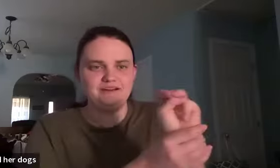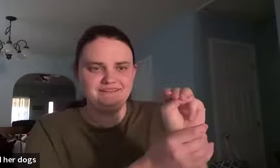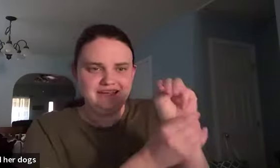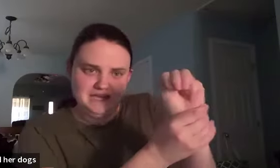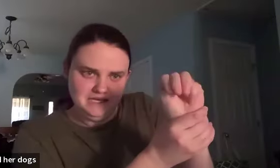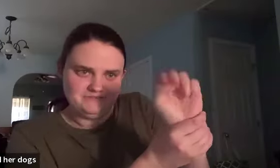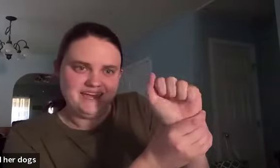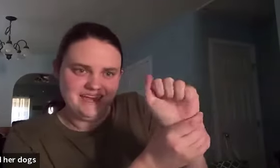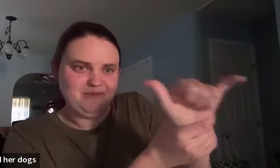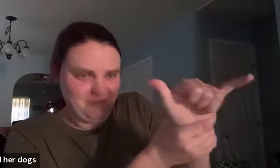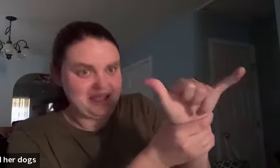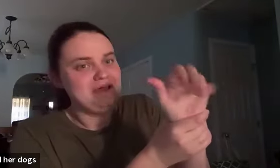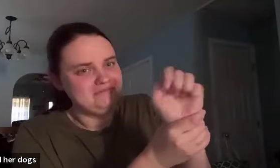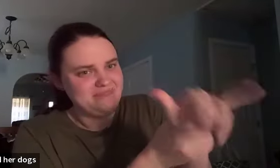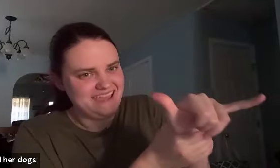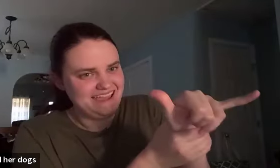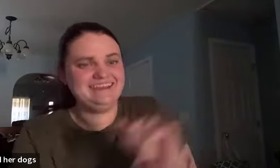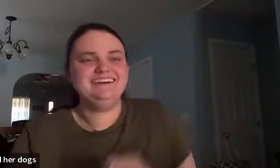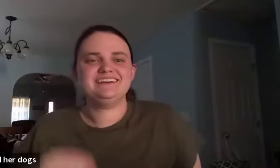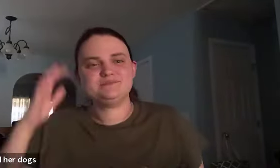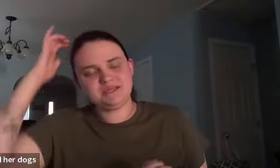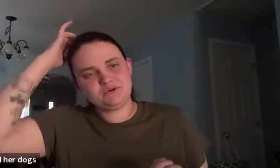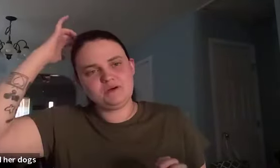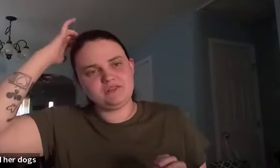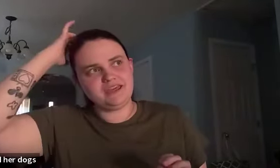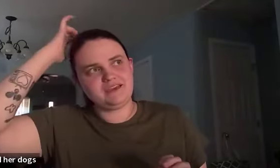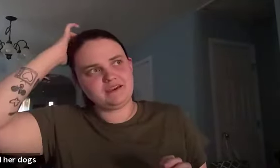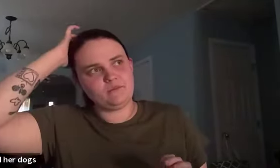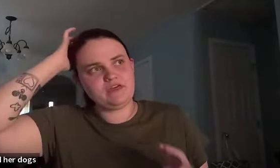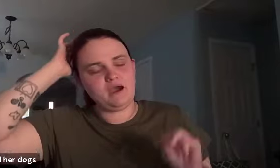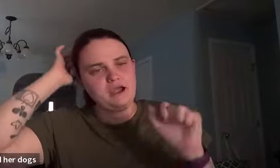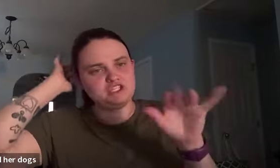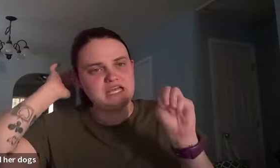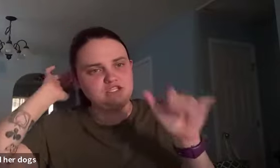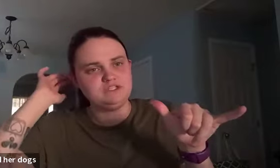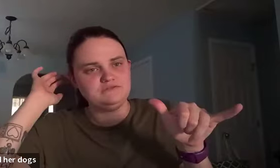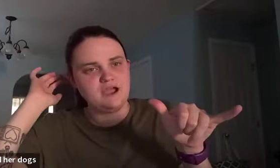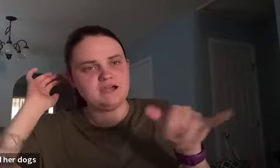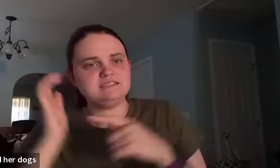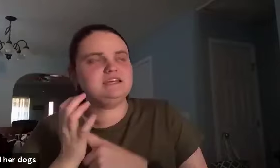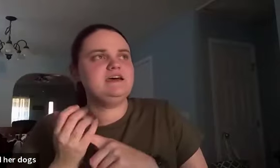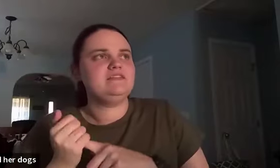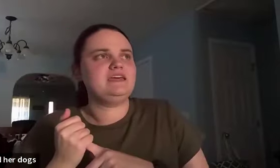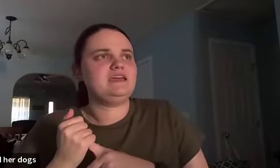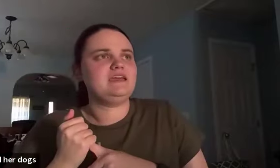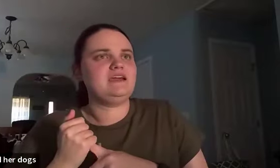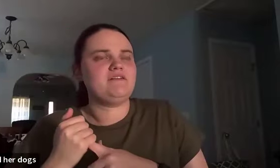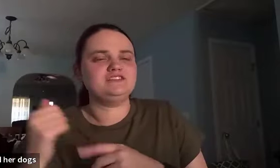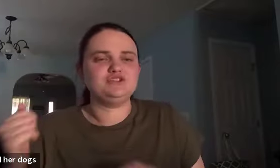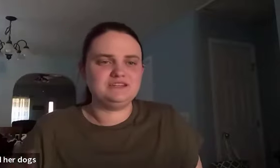on, May, May, because people will think with how I do it too fast. I've had students